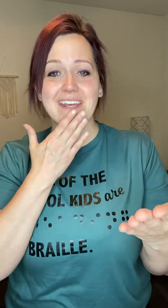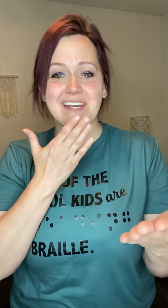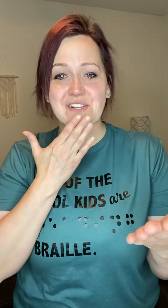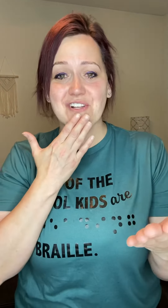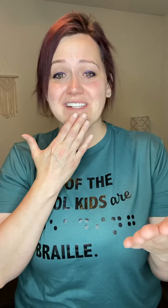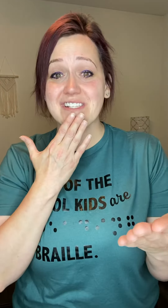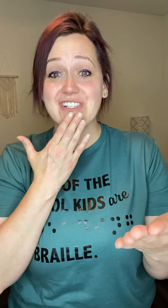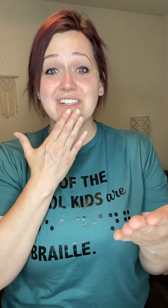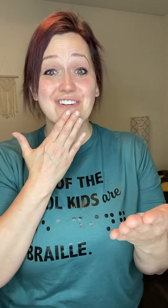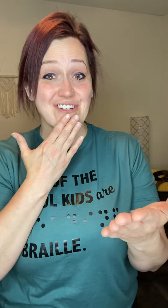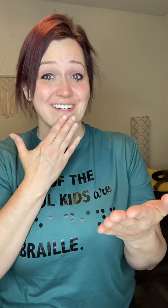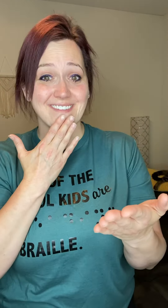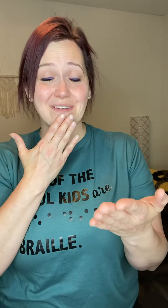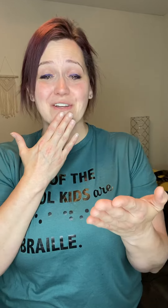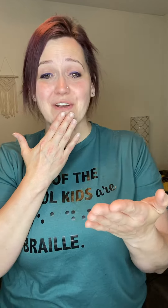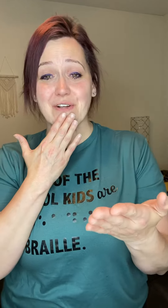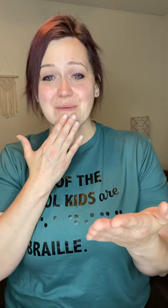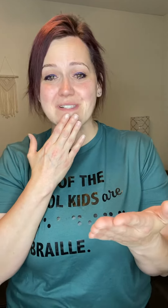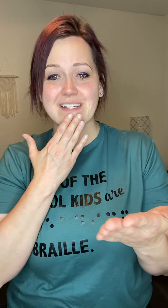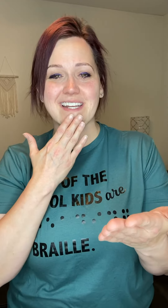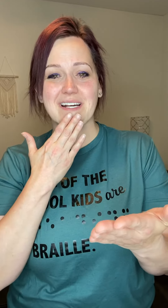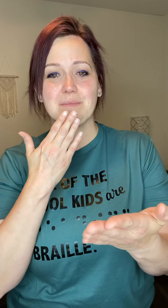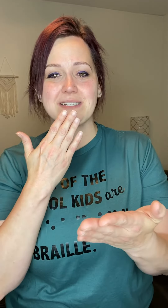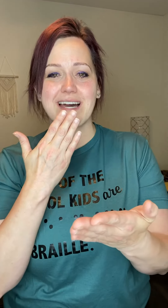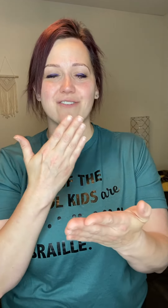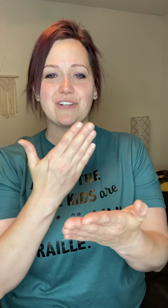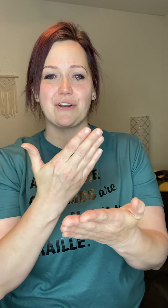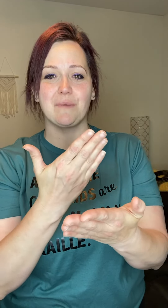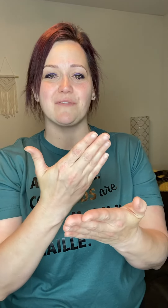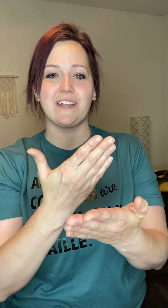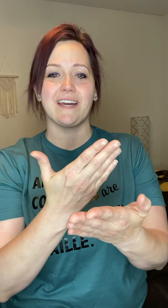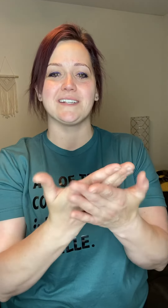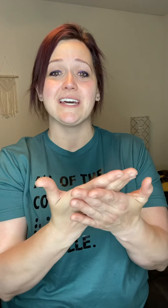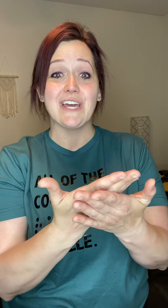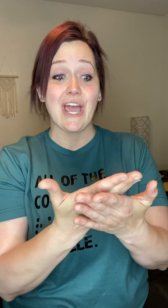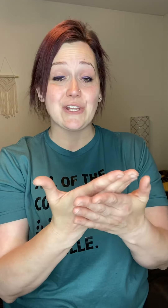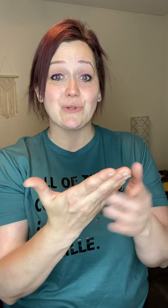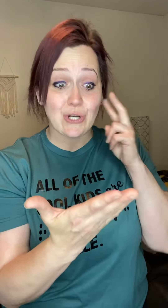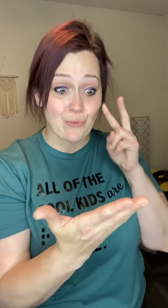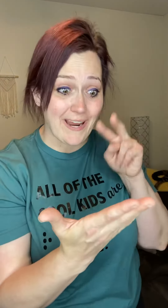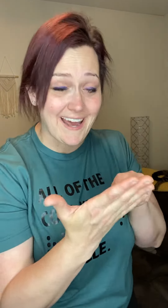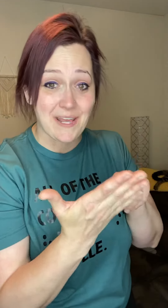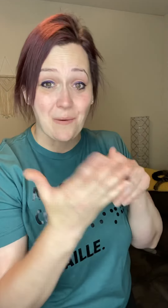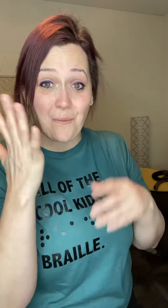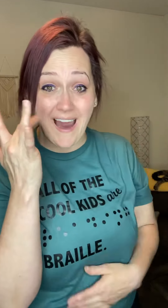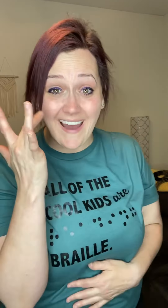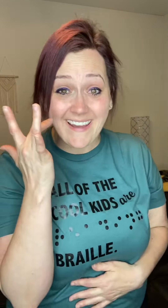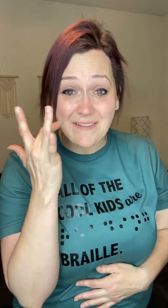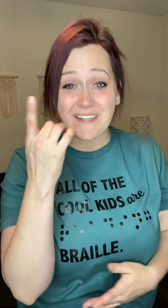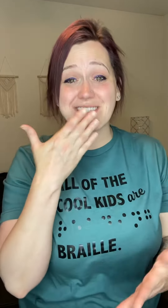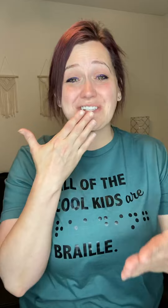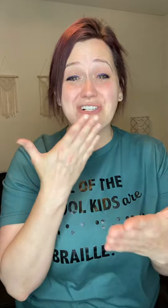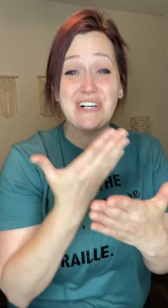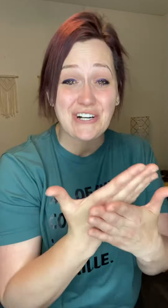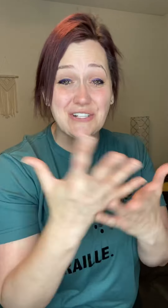hand's on your chin with your fingertips, and it comes down to your non-moving hand, and you look right at it. Why? Because it's good. You